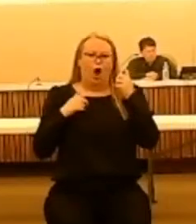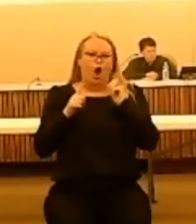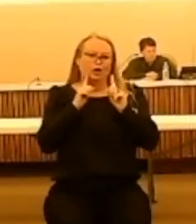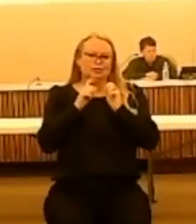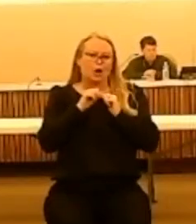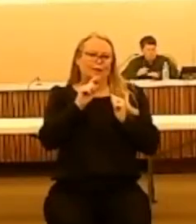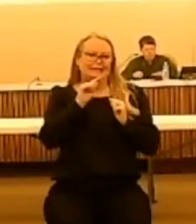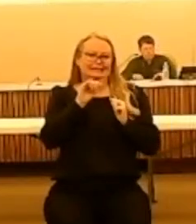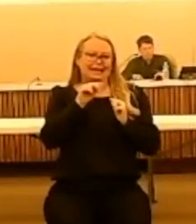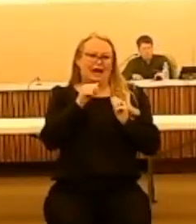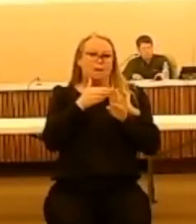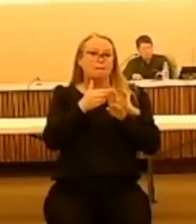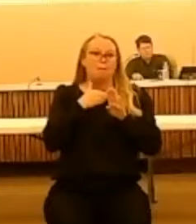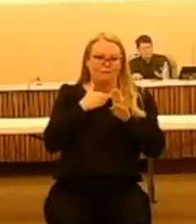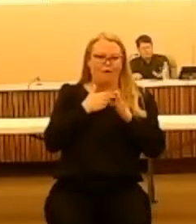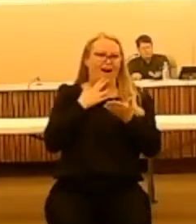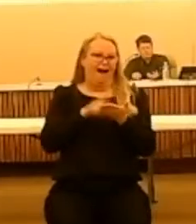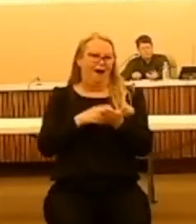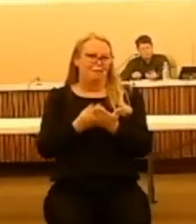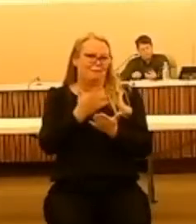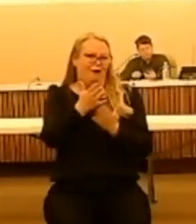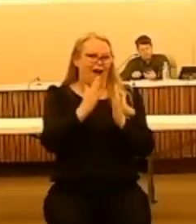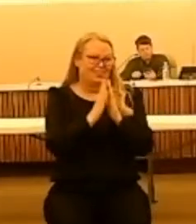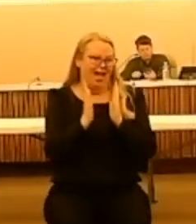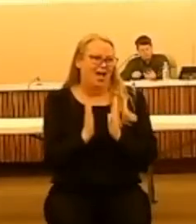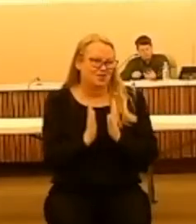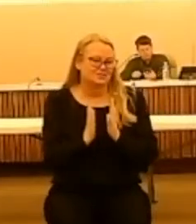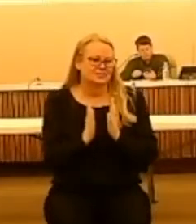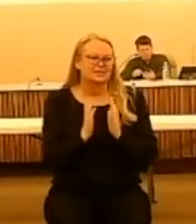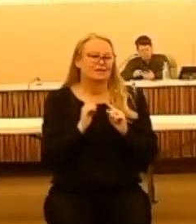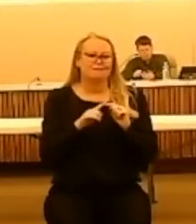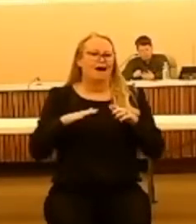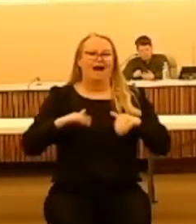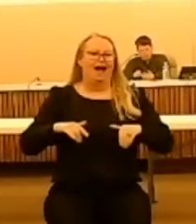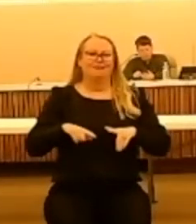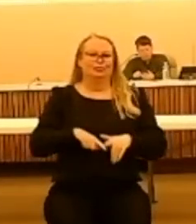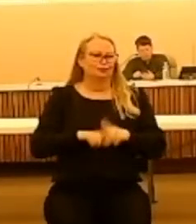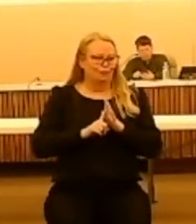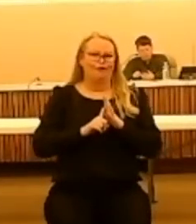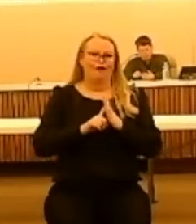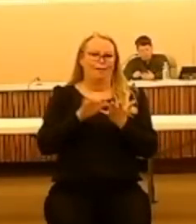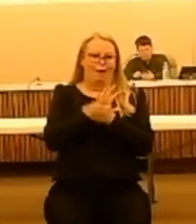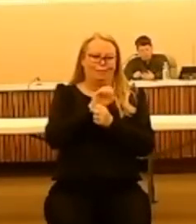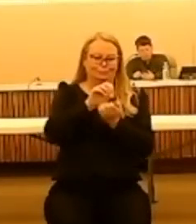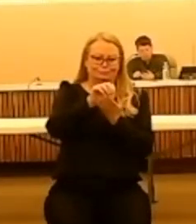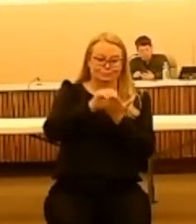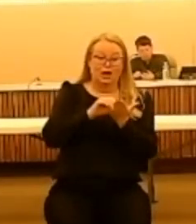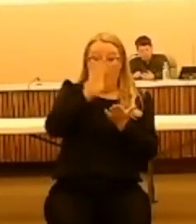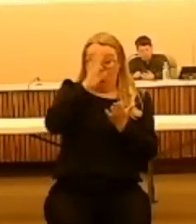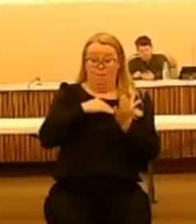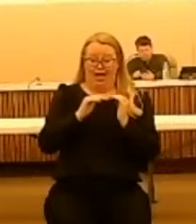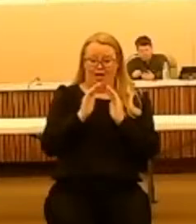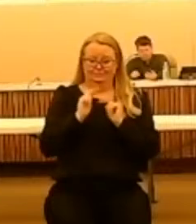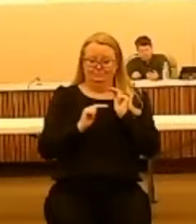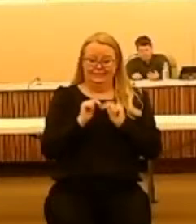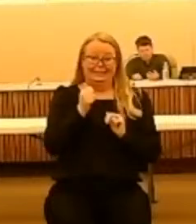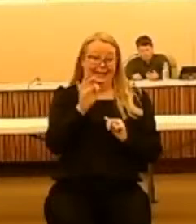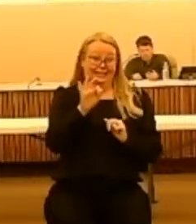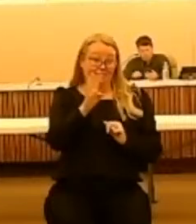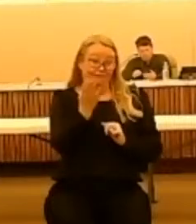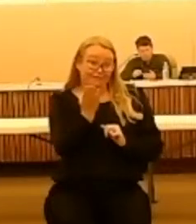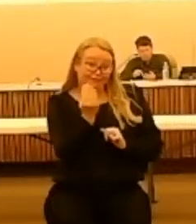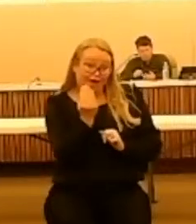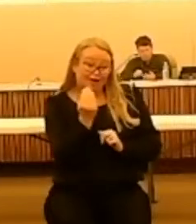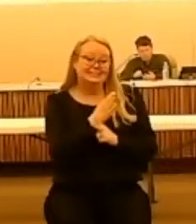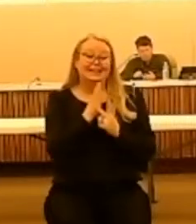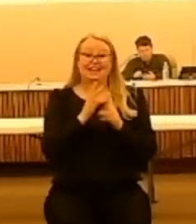property to us, when we were still waiting for that process to happen. And I can tell you the house was built in 1914. It belongs to the